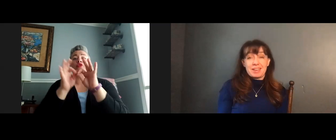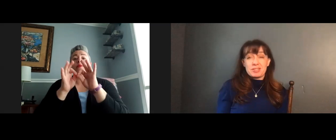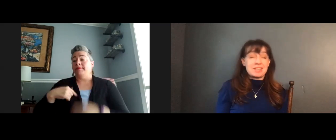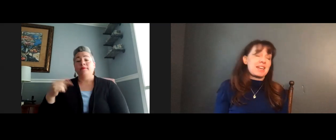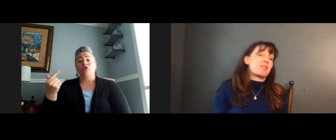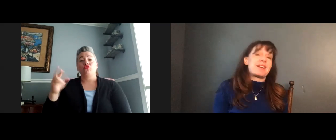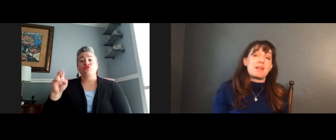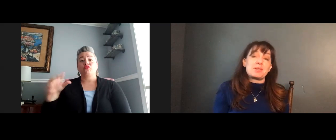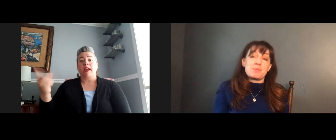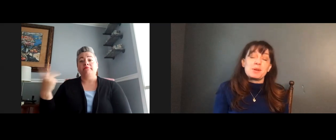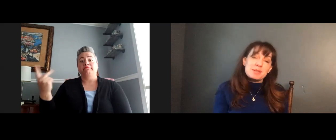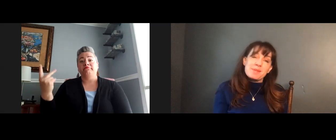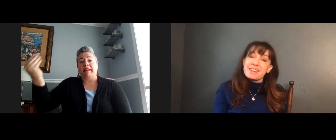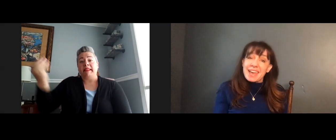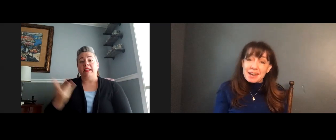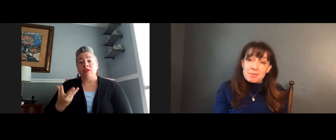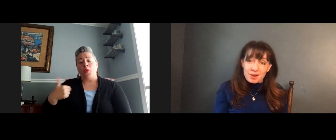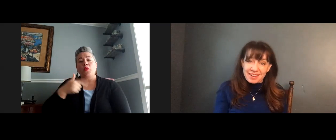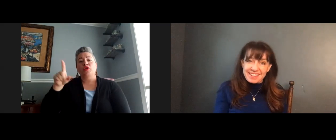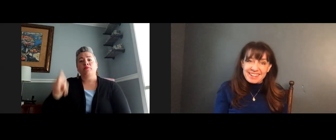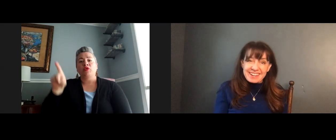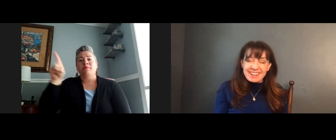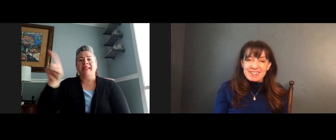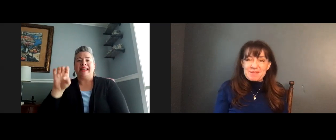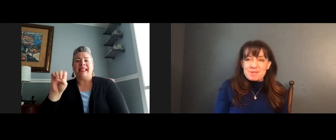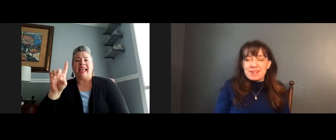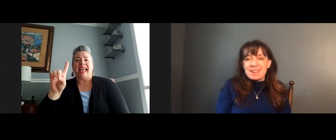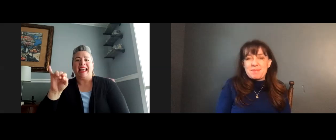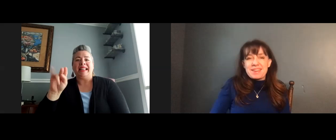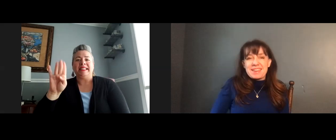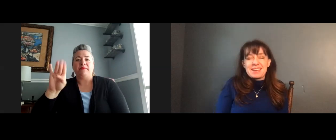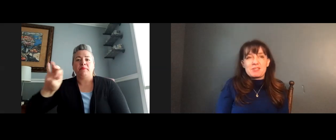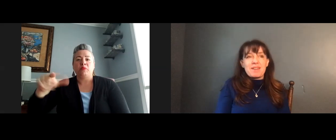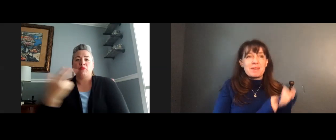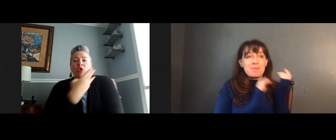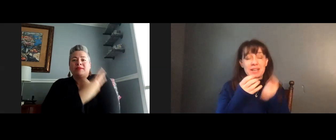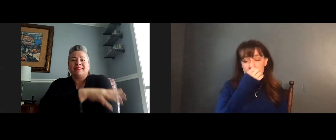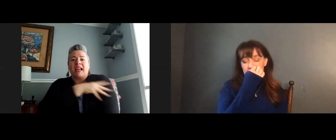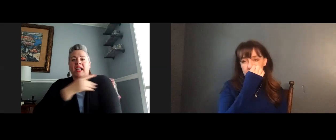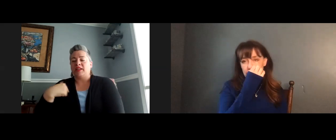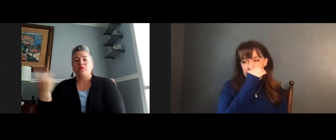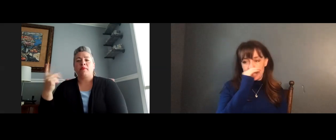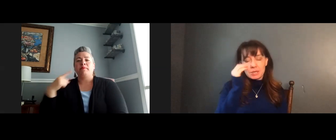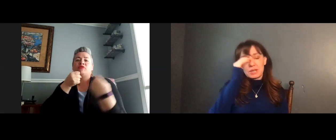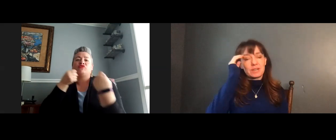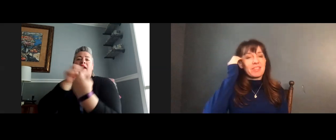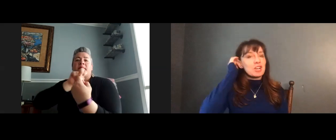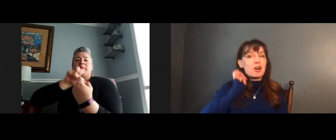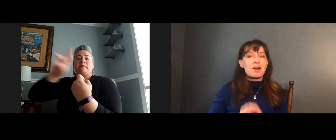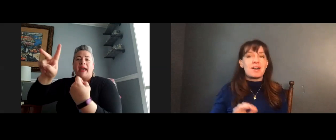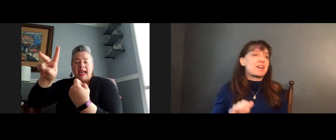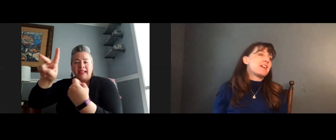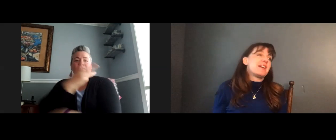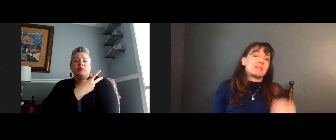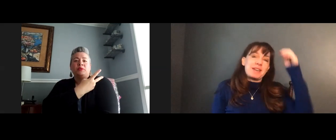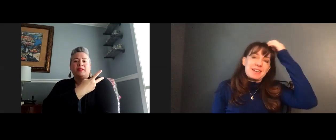notification today greg and i were supposed to be in edinburgh uh we were going to be driving back to edinburgh to return the